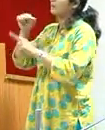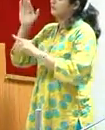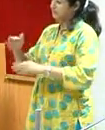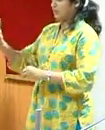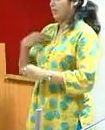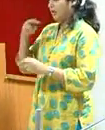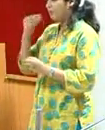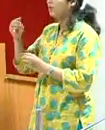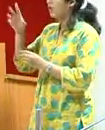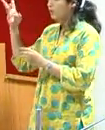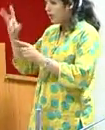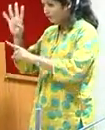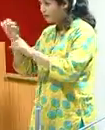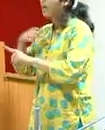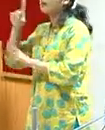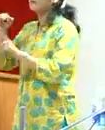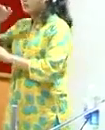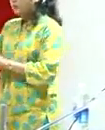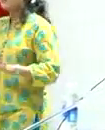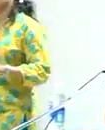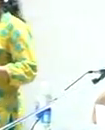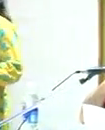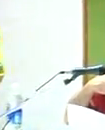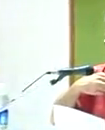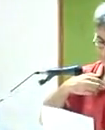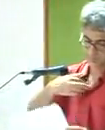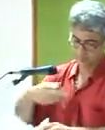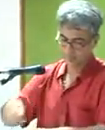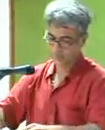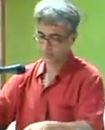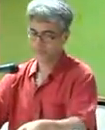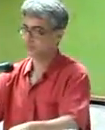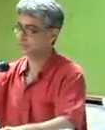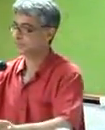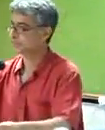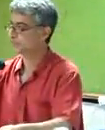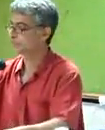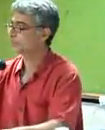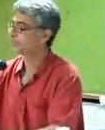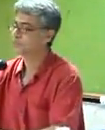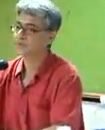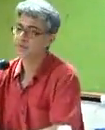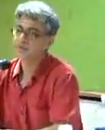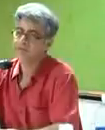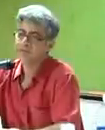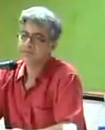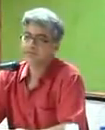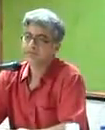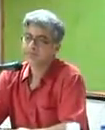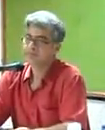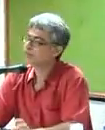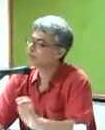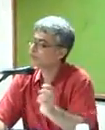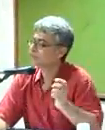Employment ke char case bataye gaye, isme basically ek important case jo hai wo reasonable accommodation pe, to isme